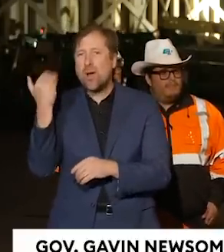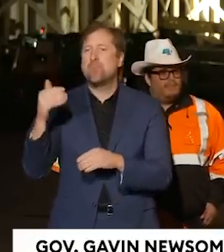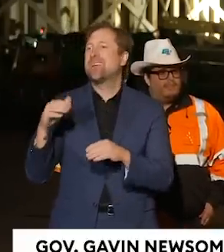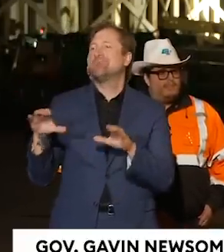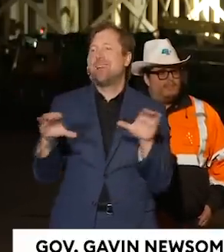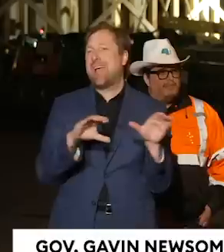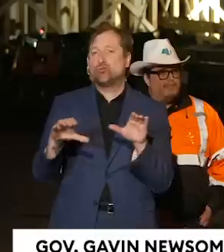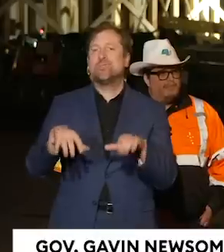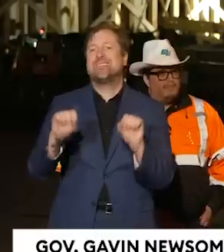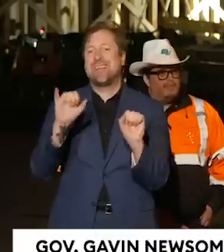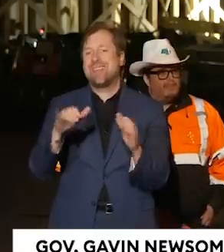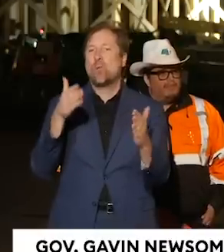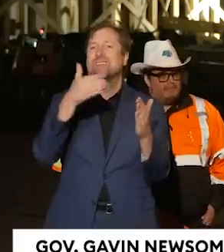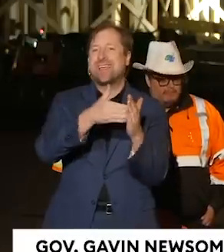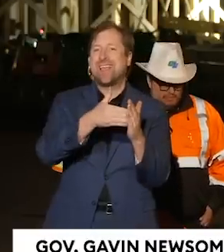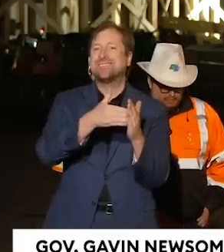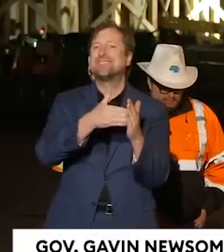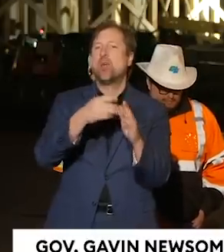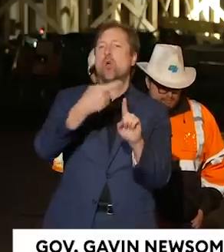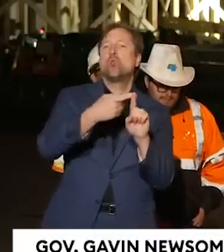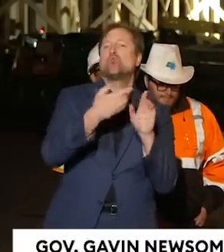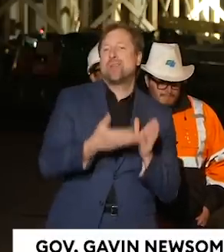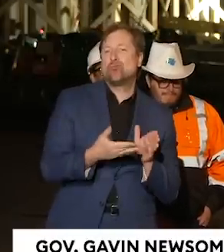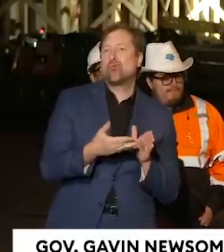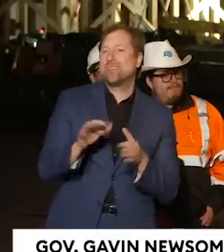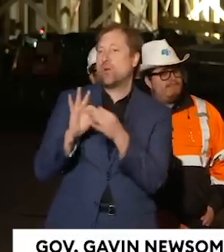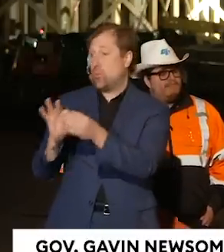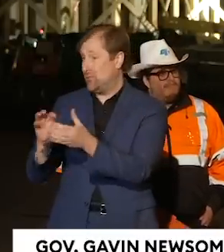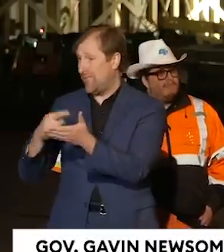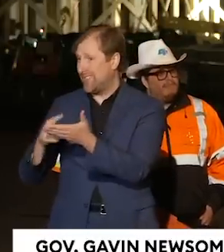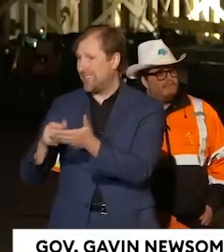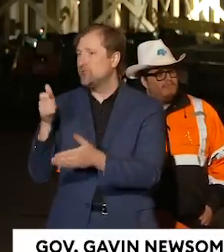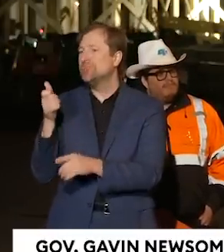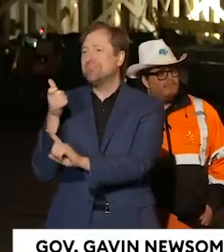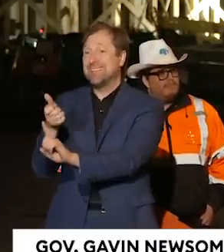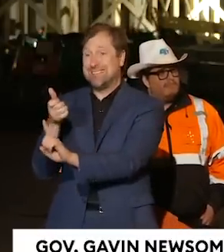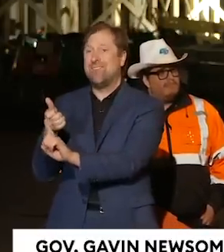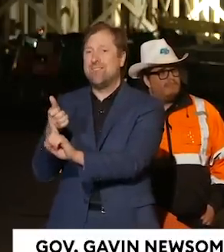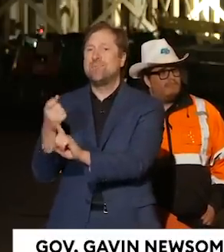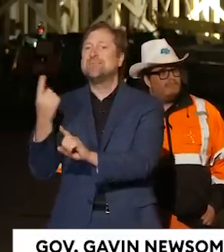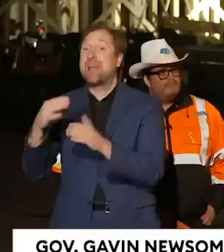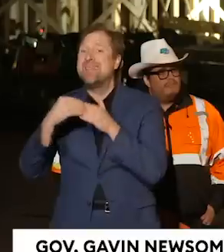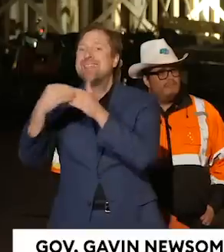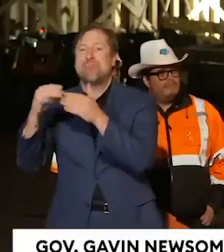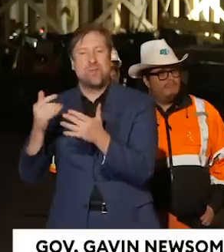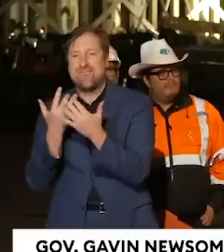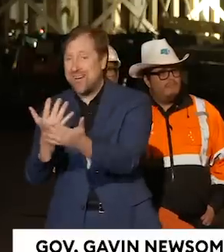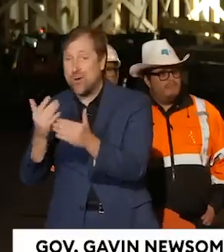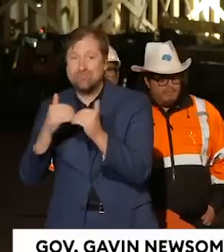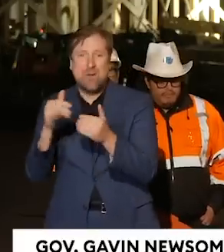taken against the lessee as it relates to the investigation itself, the conditions led to it, and how this